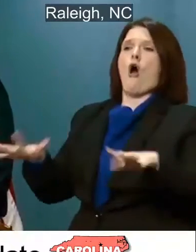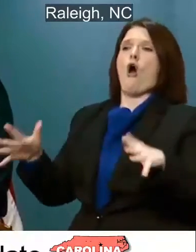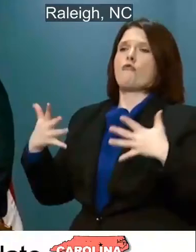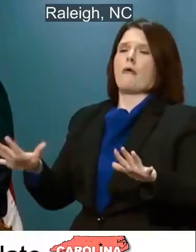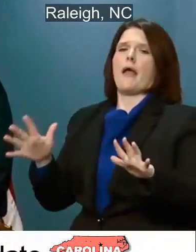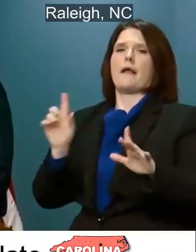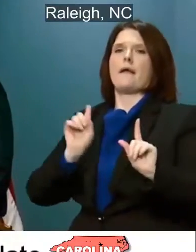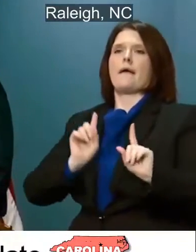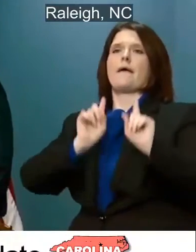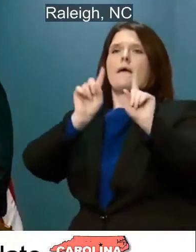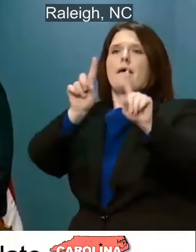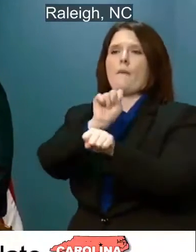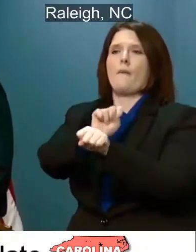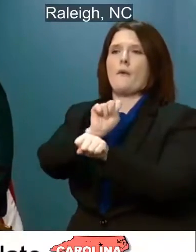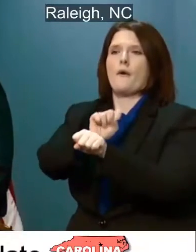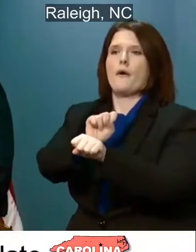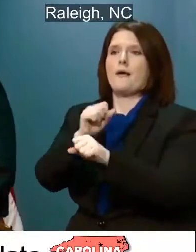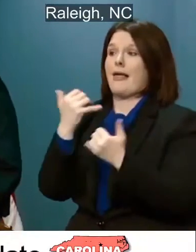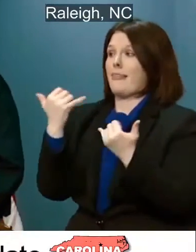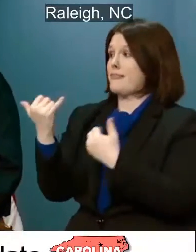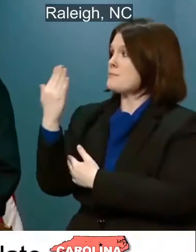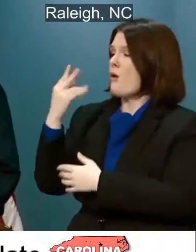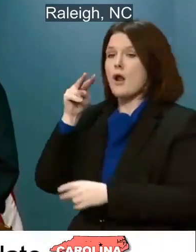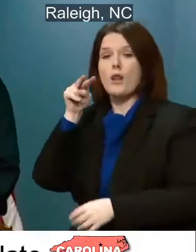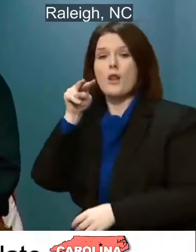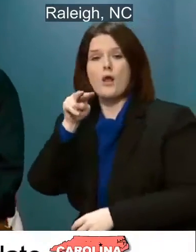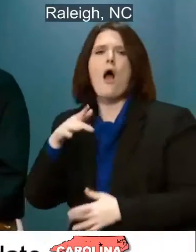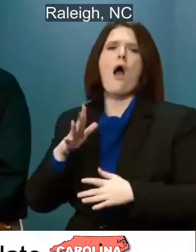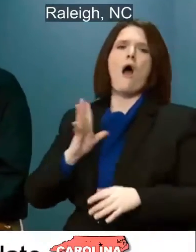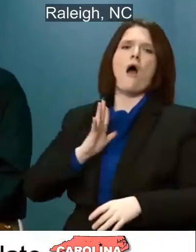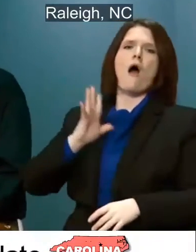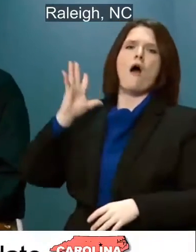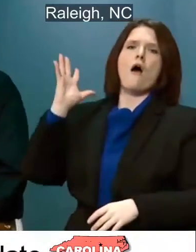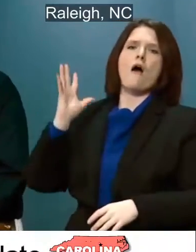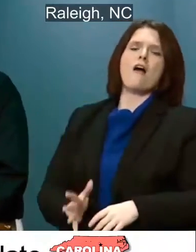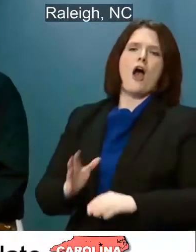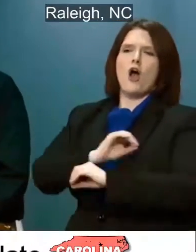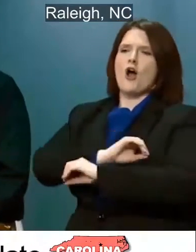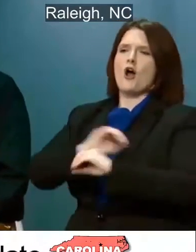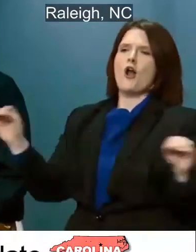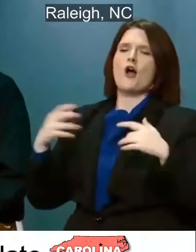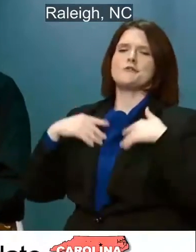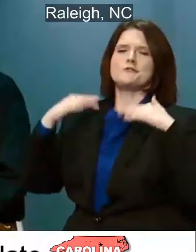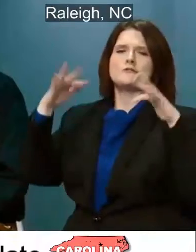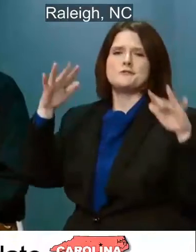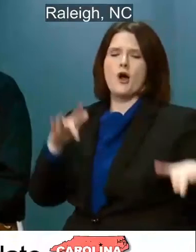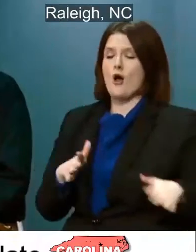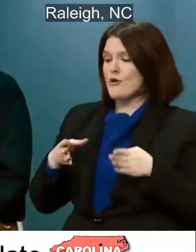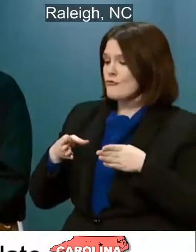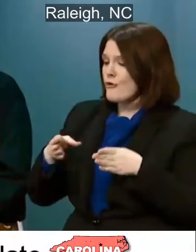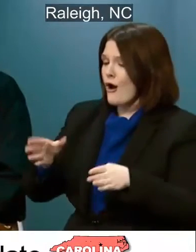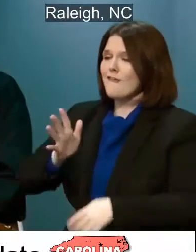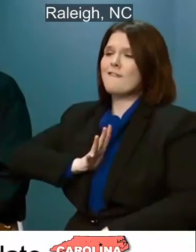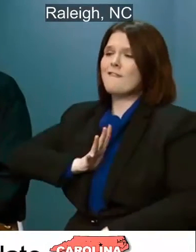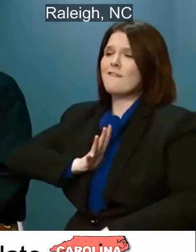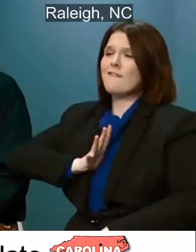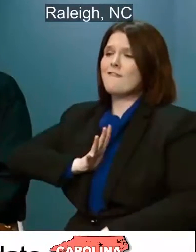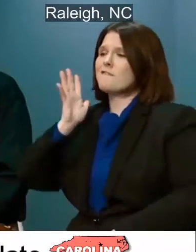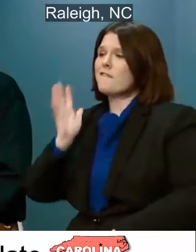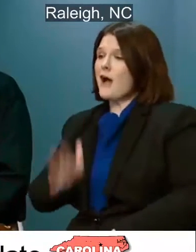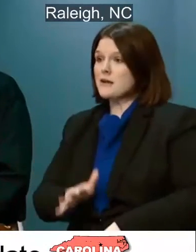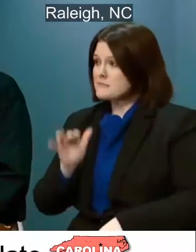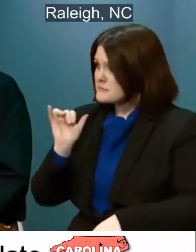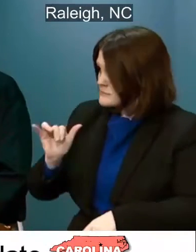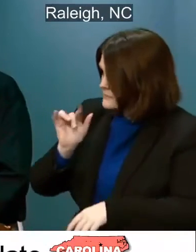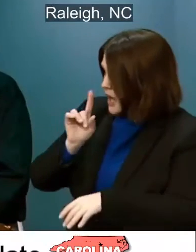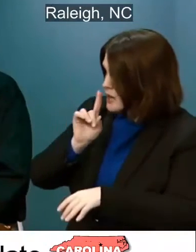When people, a lot of people woke up this morning, they looked out their window, they probably saw that the roads looked fine. Does that